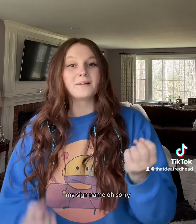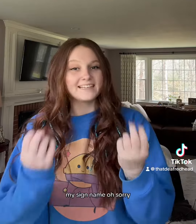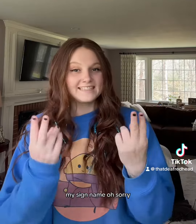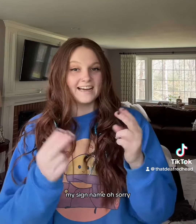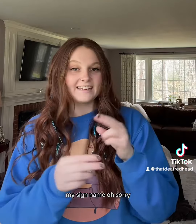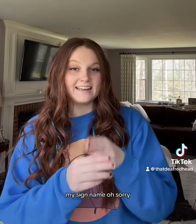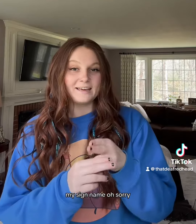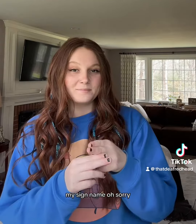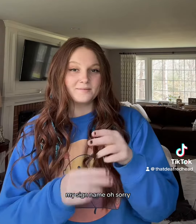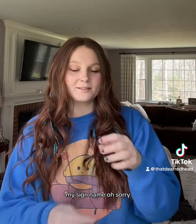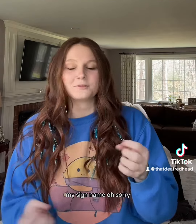Sign name